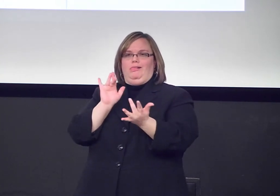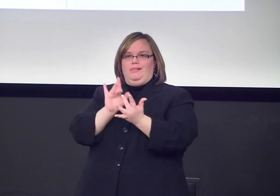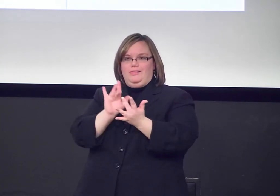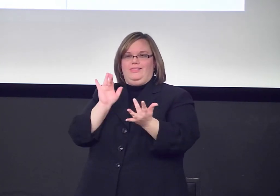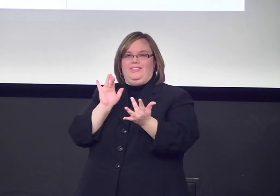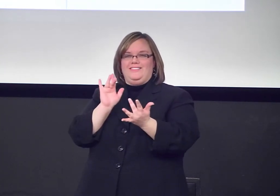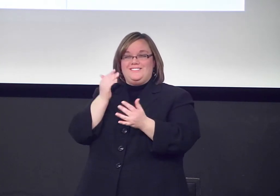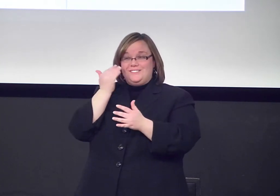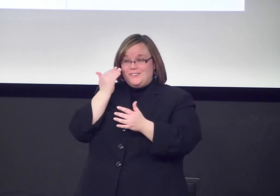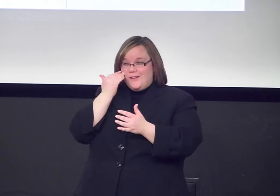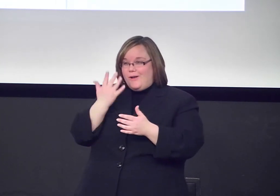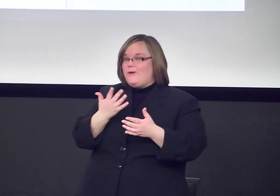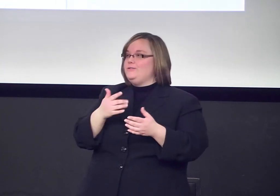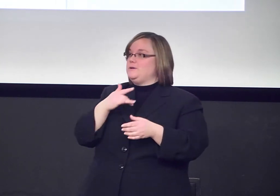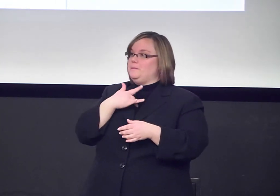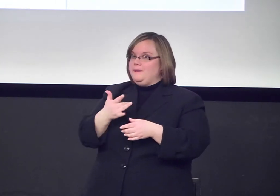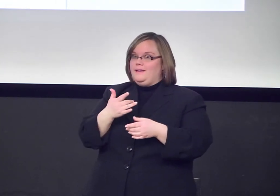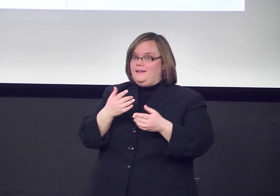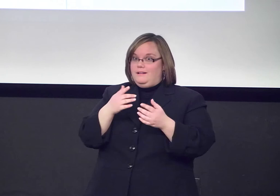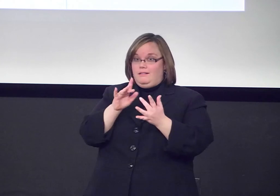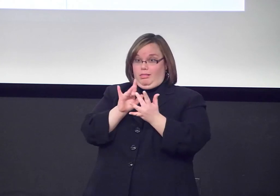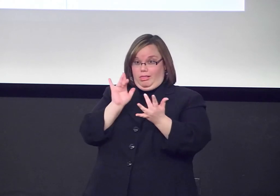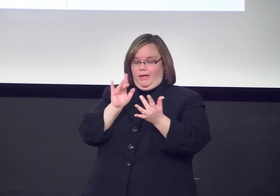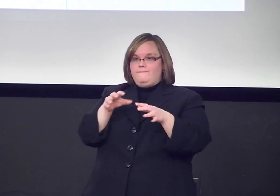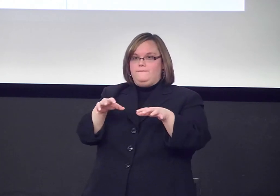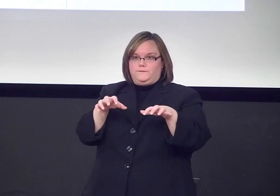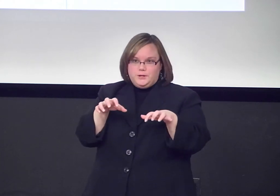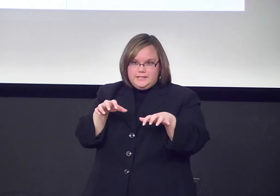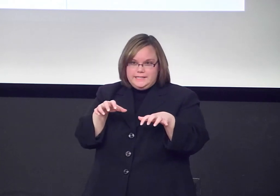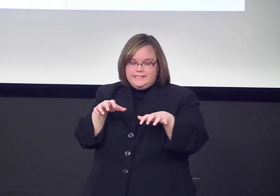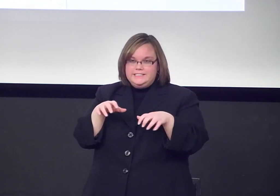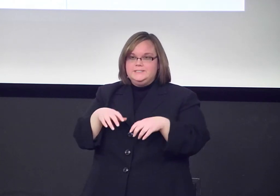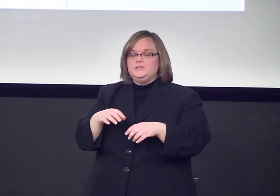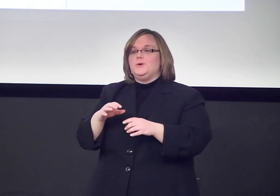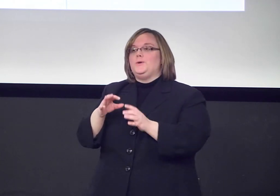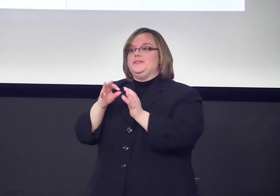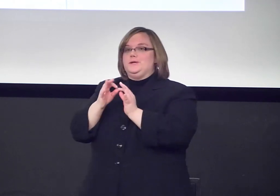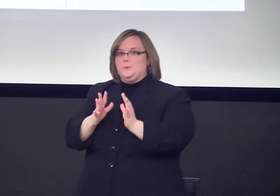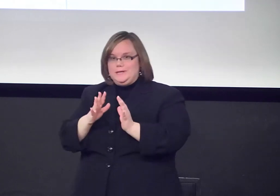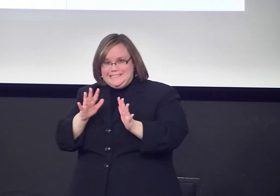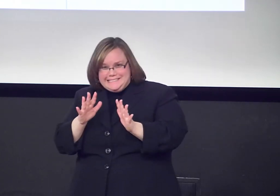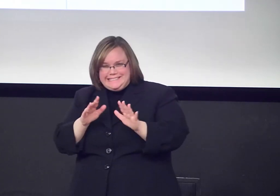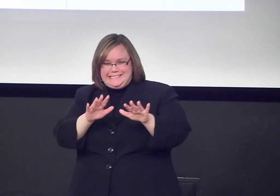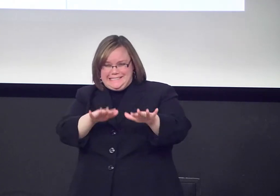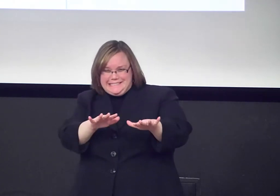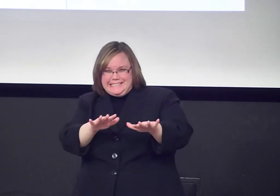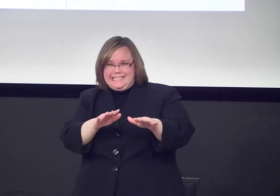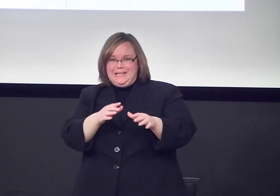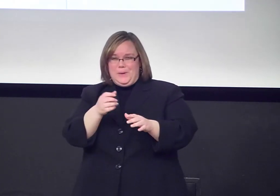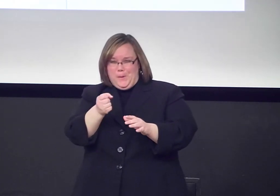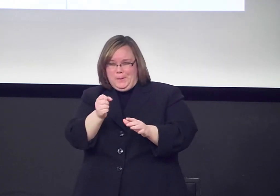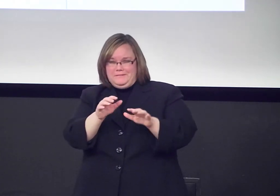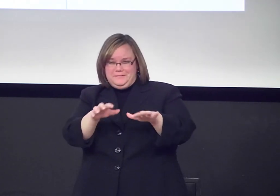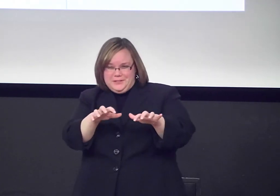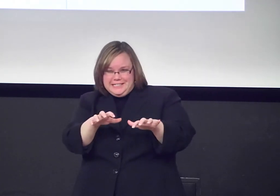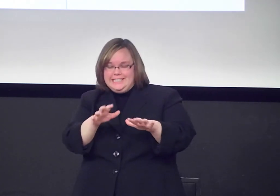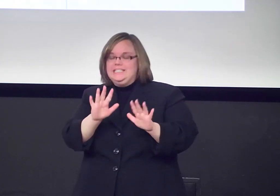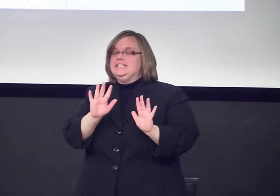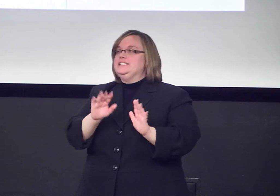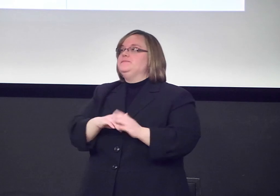And so often there was a disconnect from the video, and so essentially the video